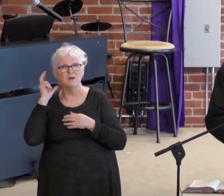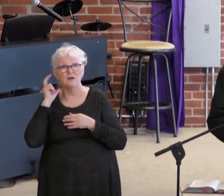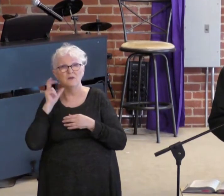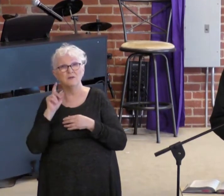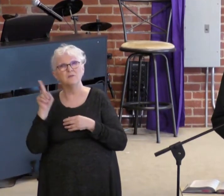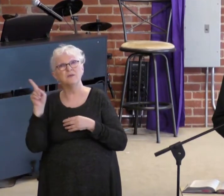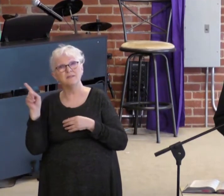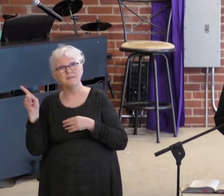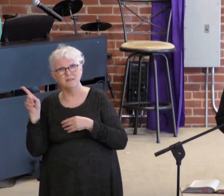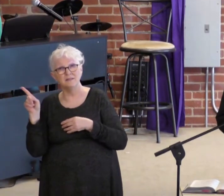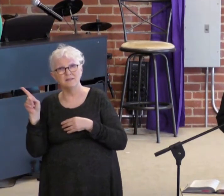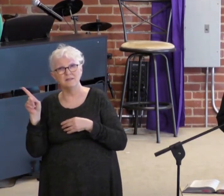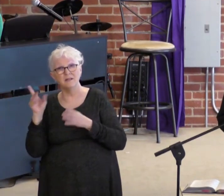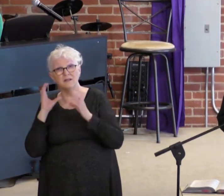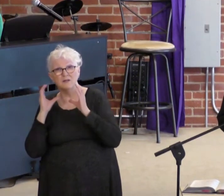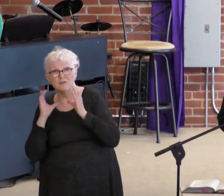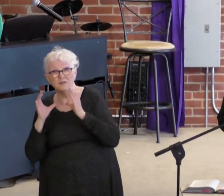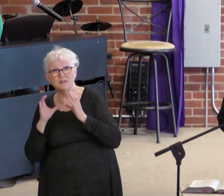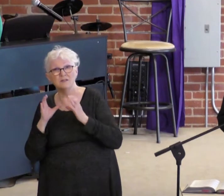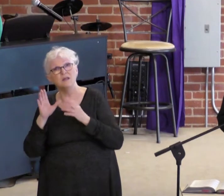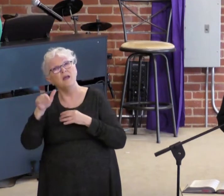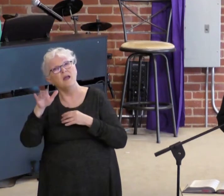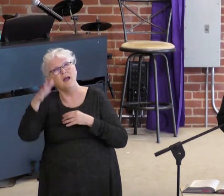of the conversation. Hey, Daddy.